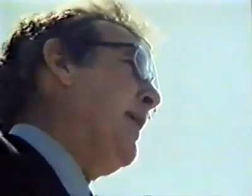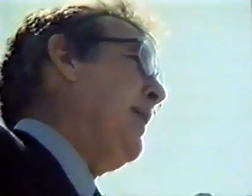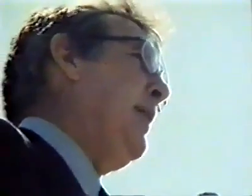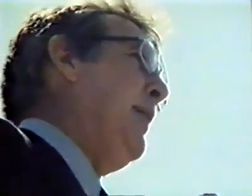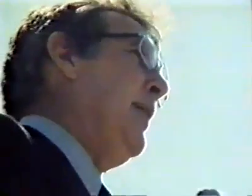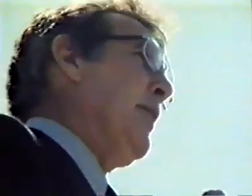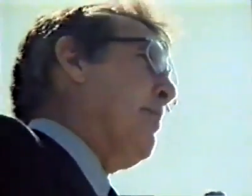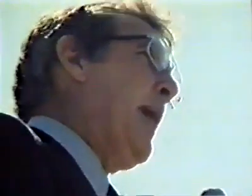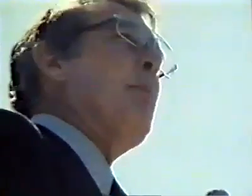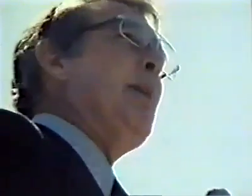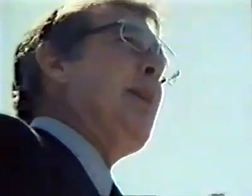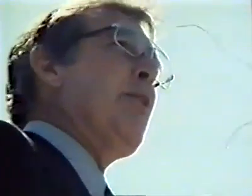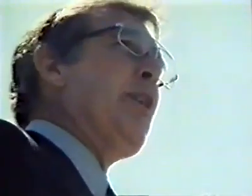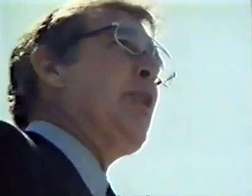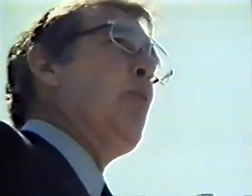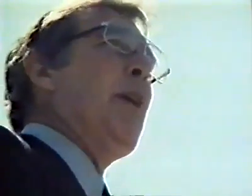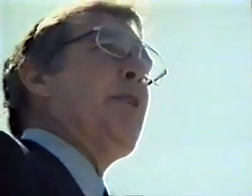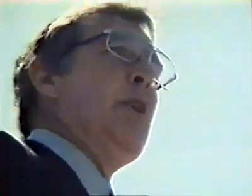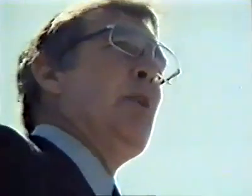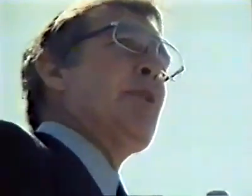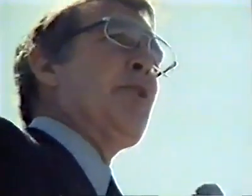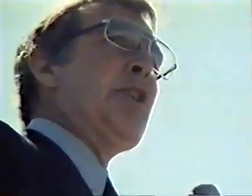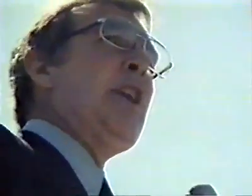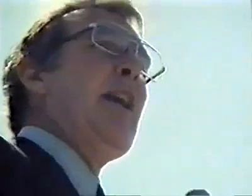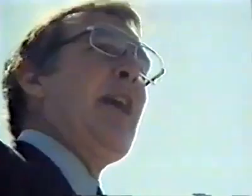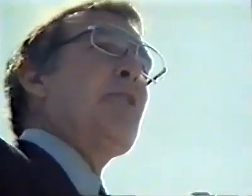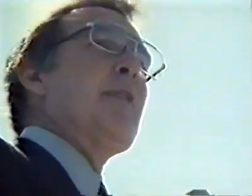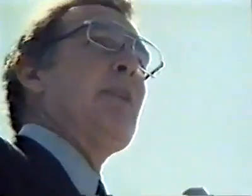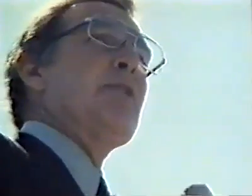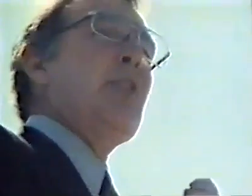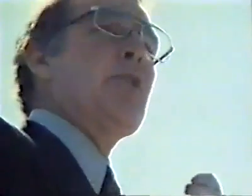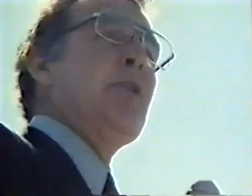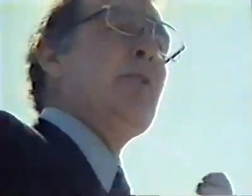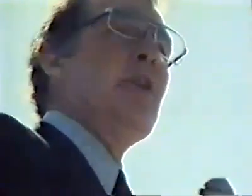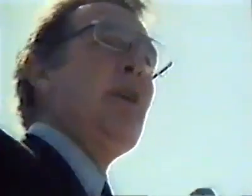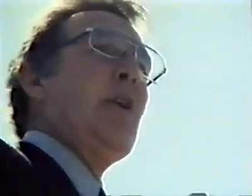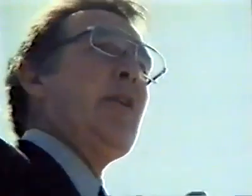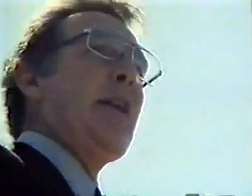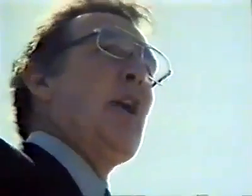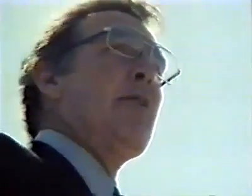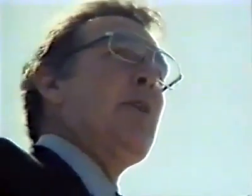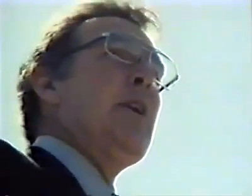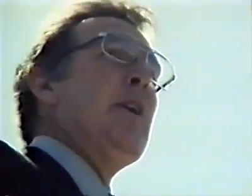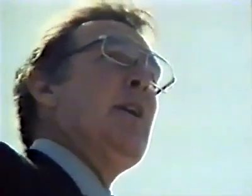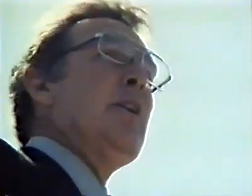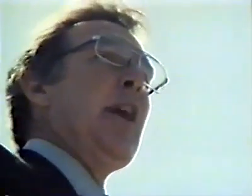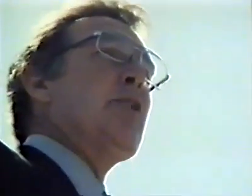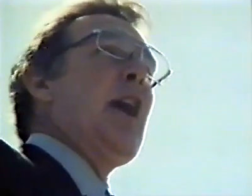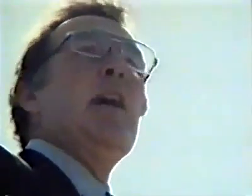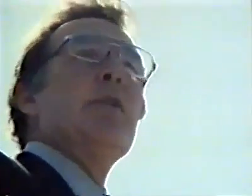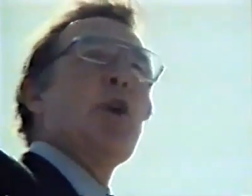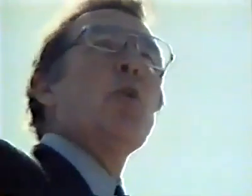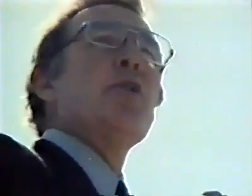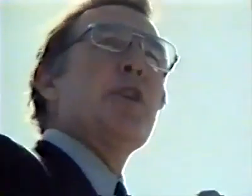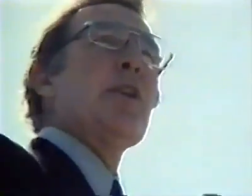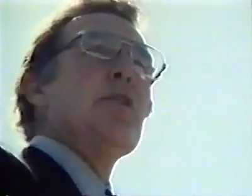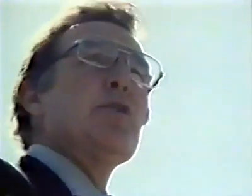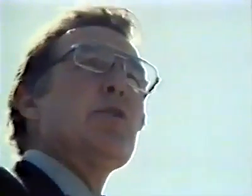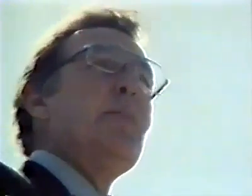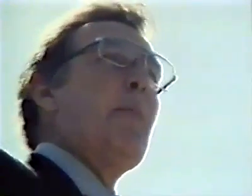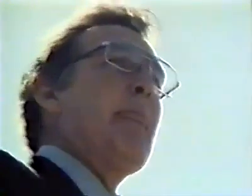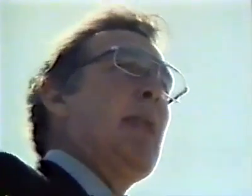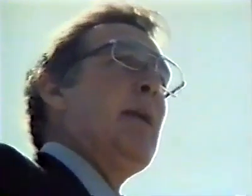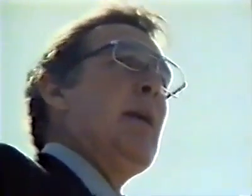country, that probably the thing you'd want to do is to see how that civilization or that country takes care of its older